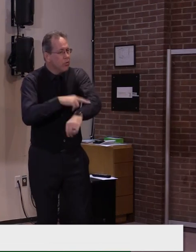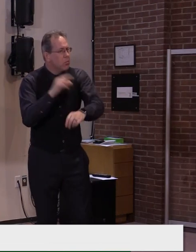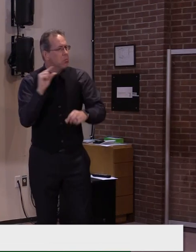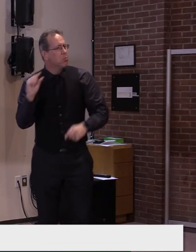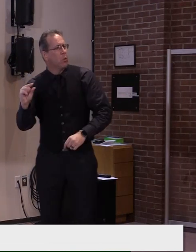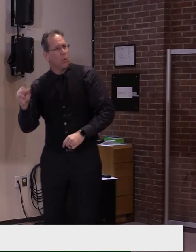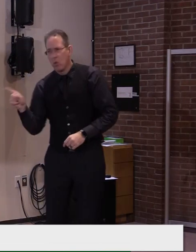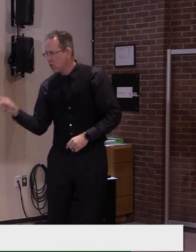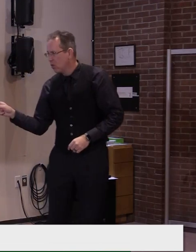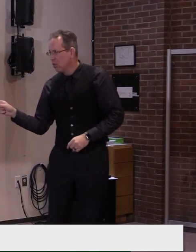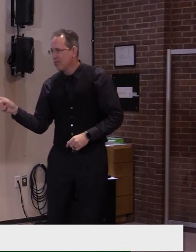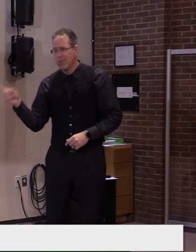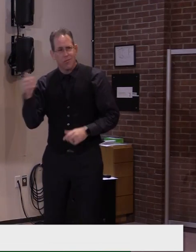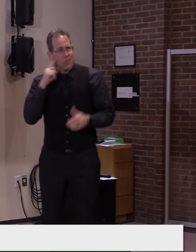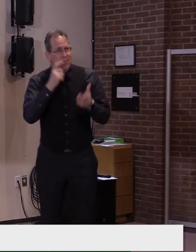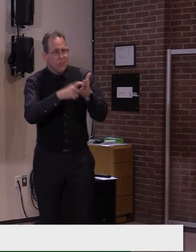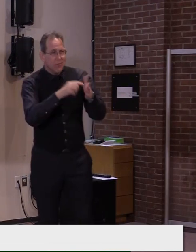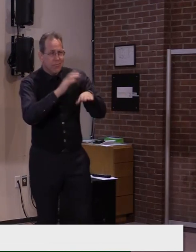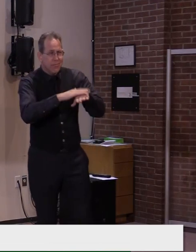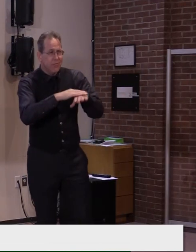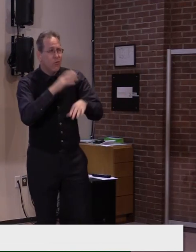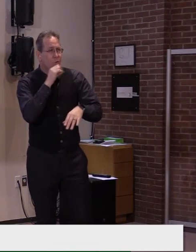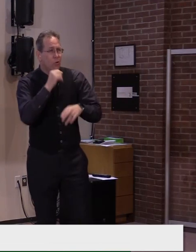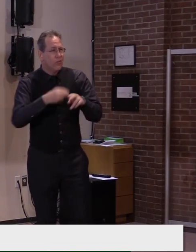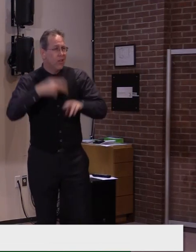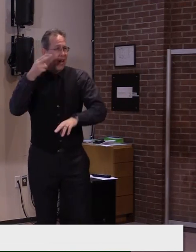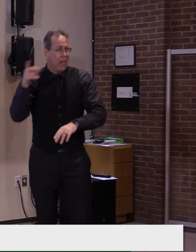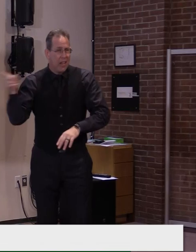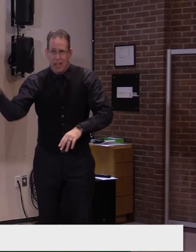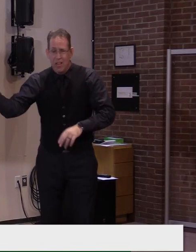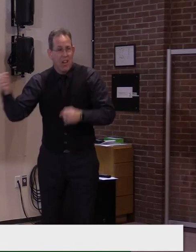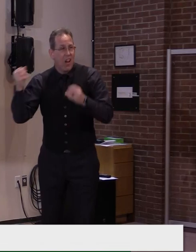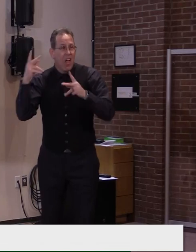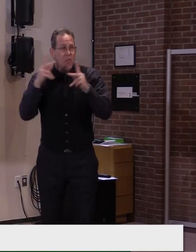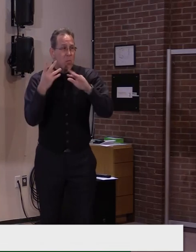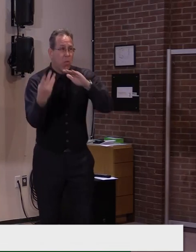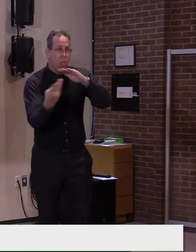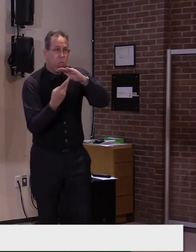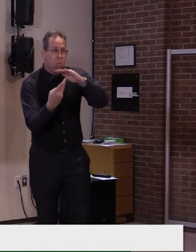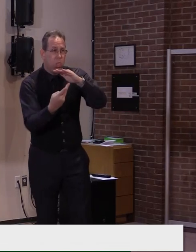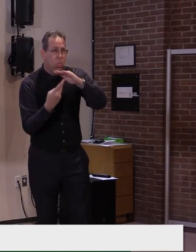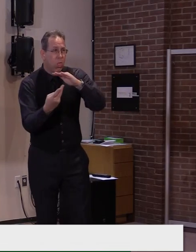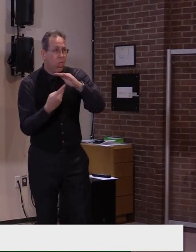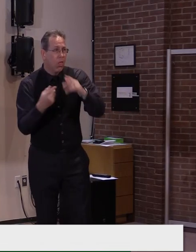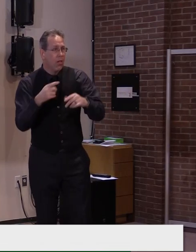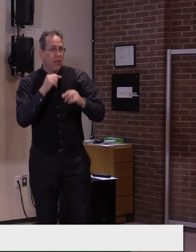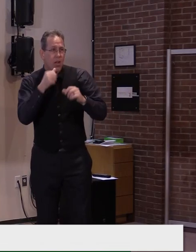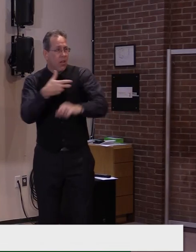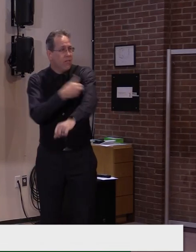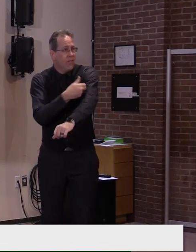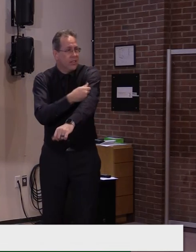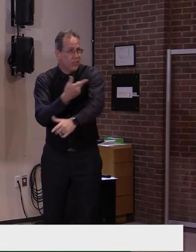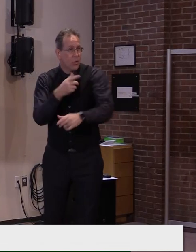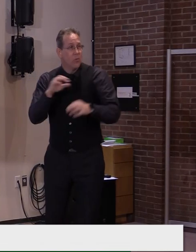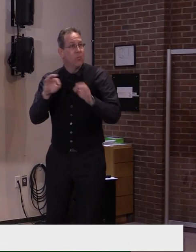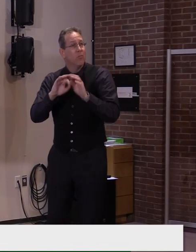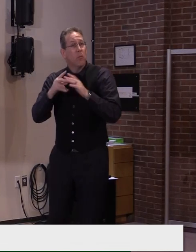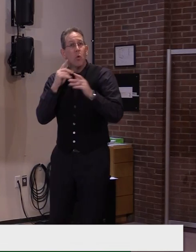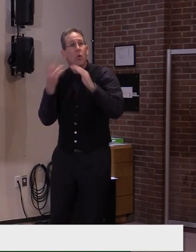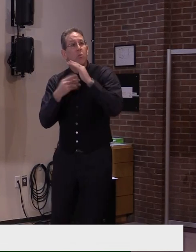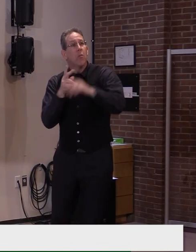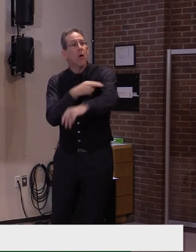those who are fully vaccinated get a great deal of protection, but how important that booster shot is in terms of giving full